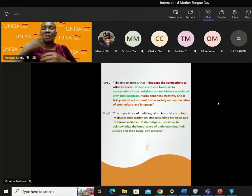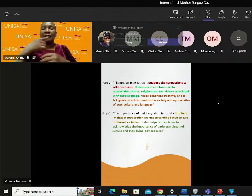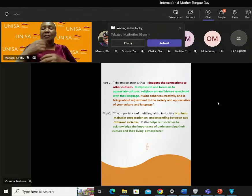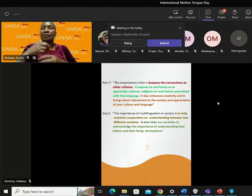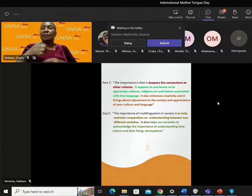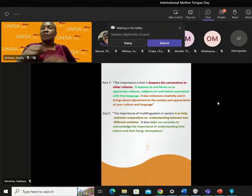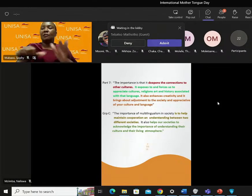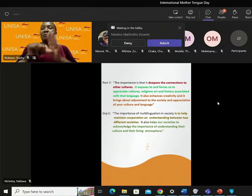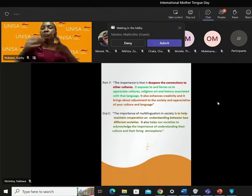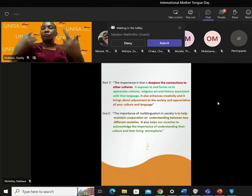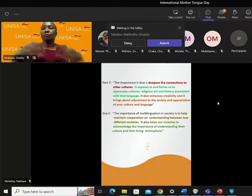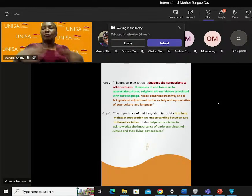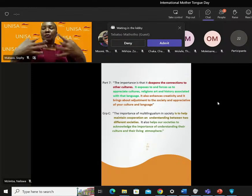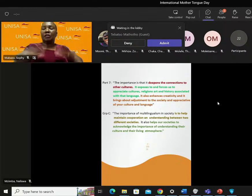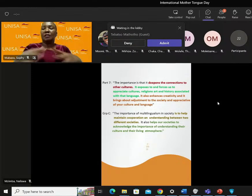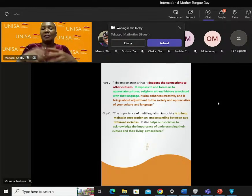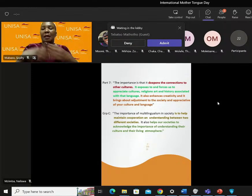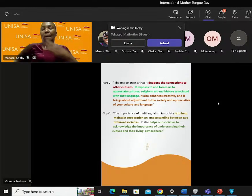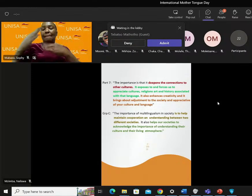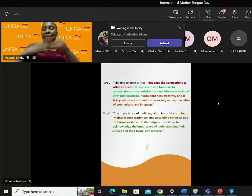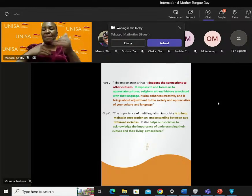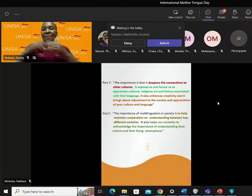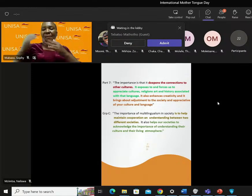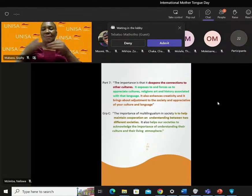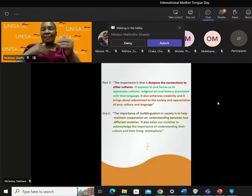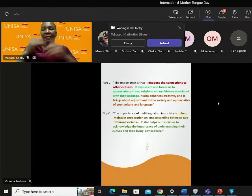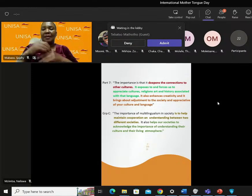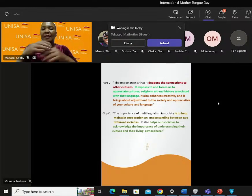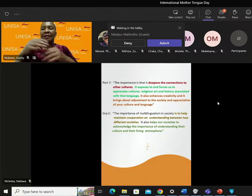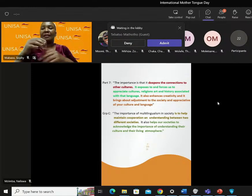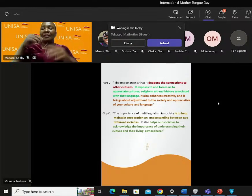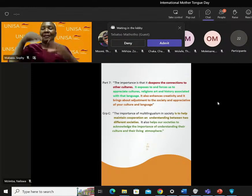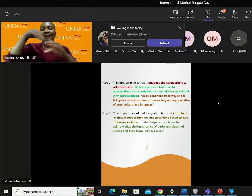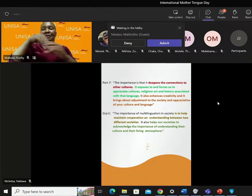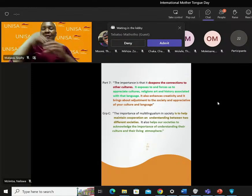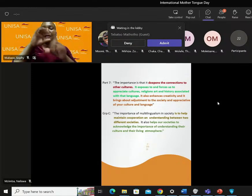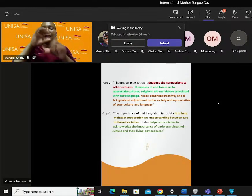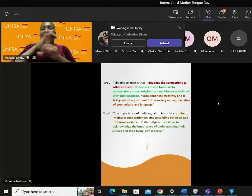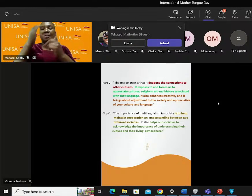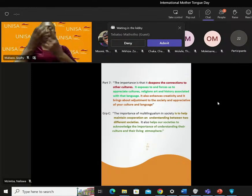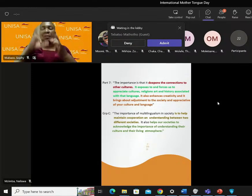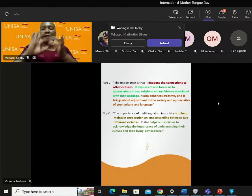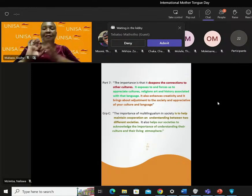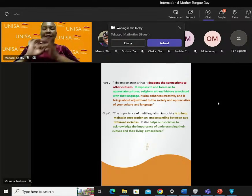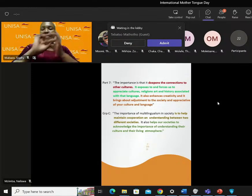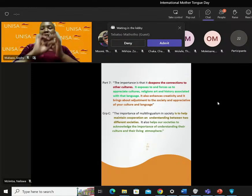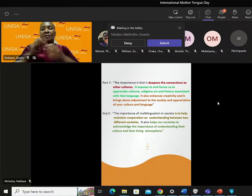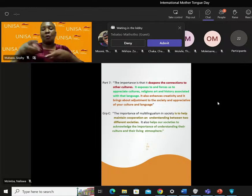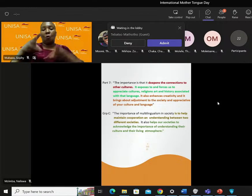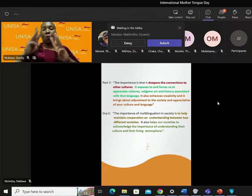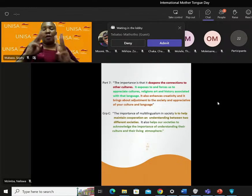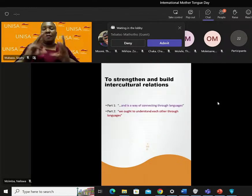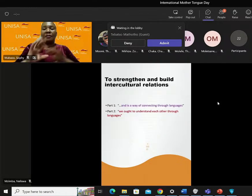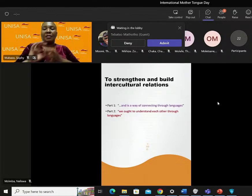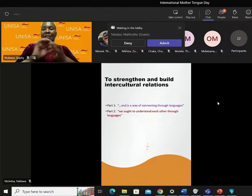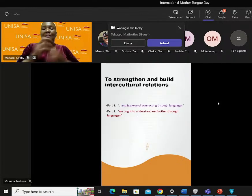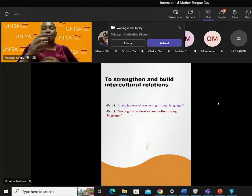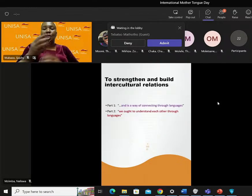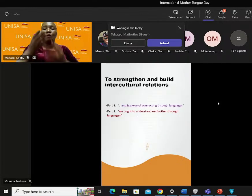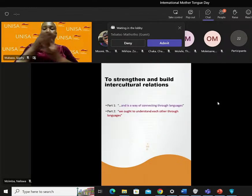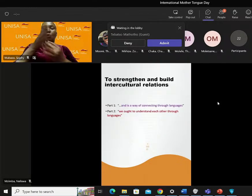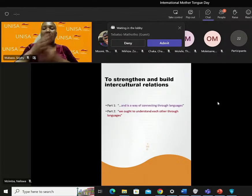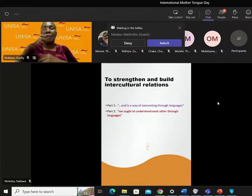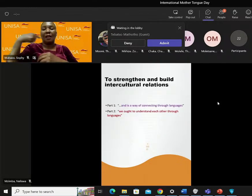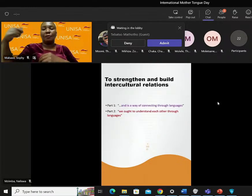build intercultural relations. It's a way of connecting through languages.